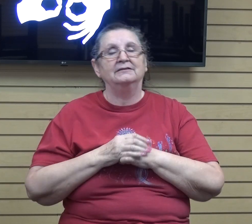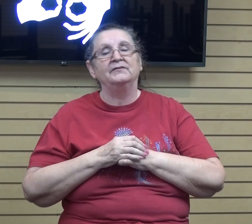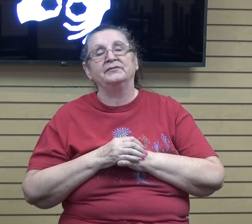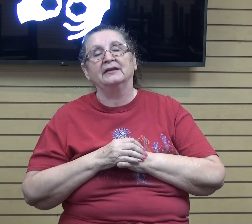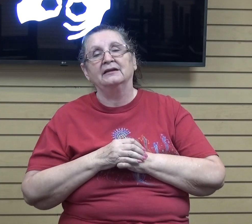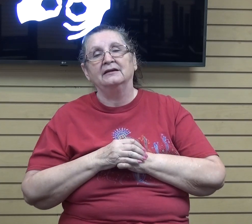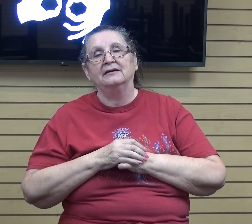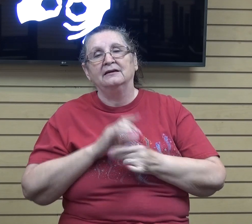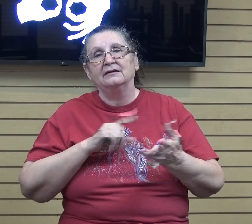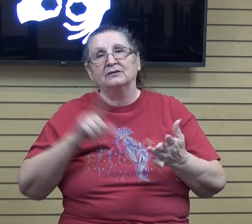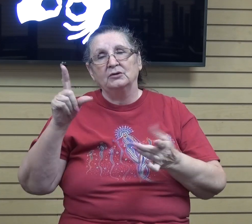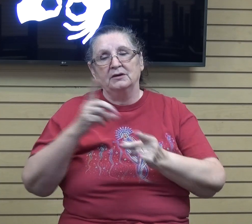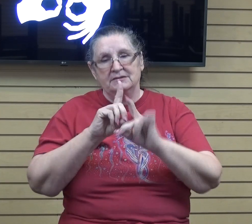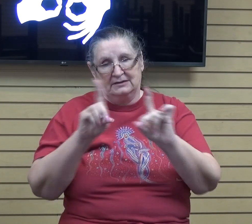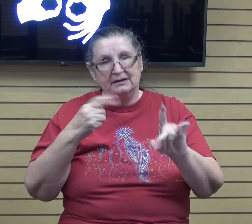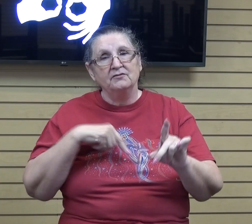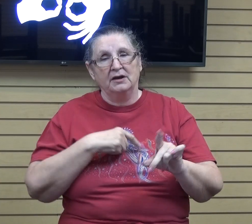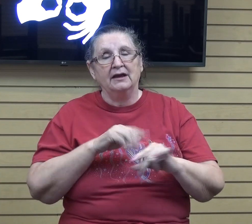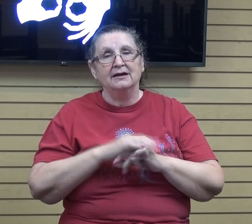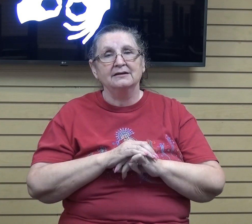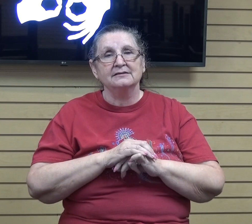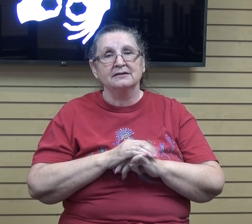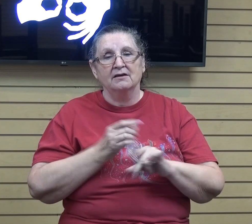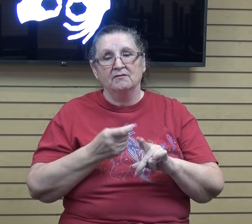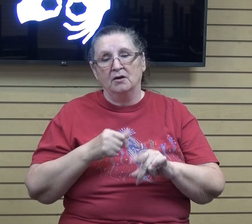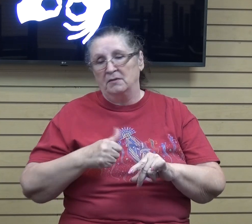it is the Lord delivering us from something else.